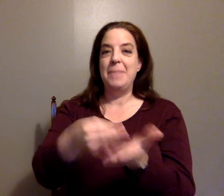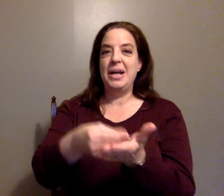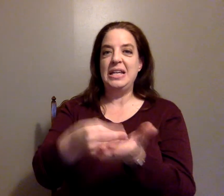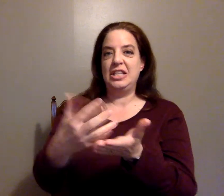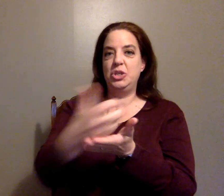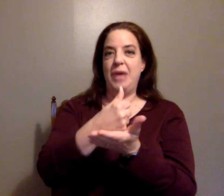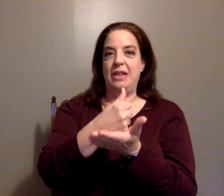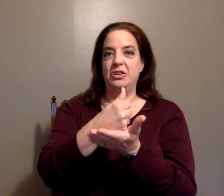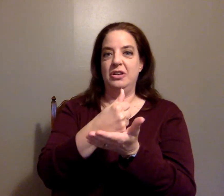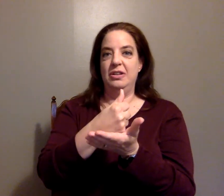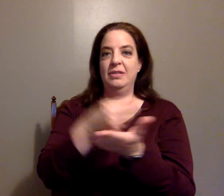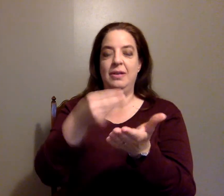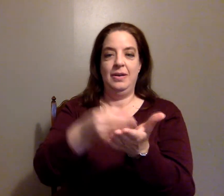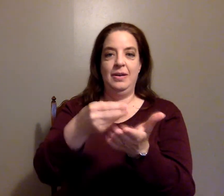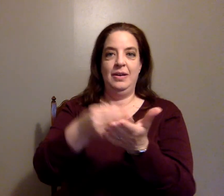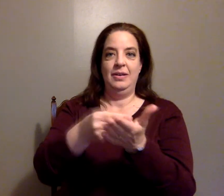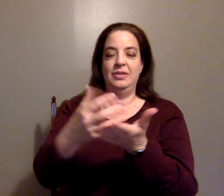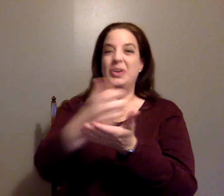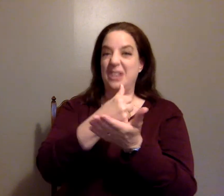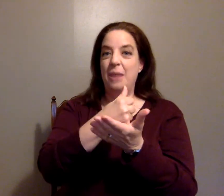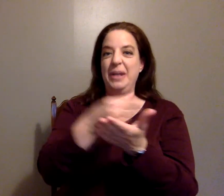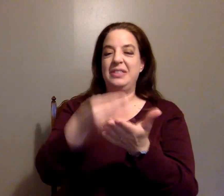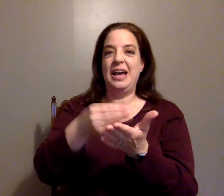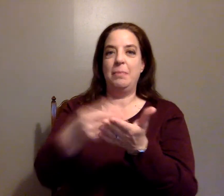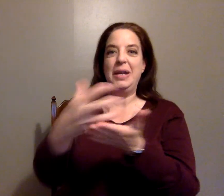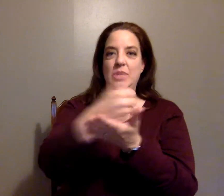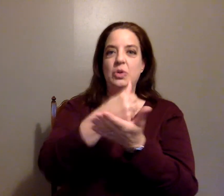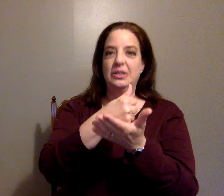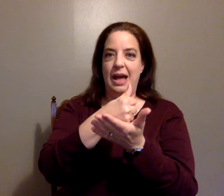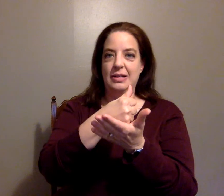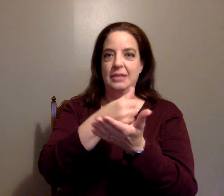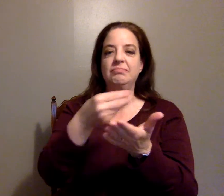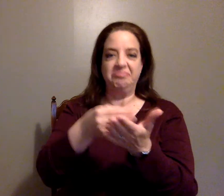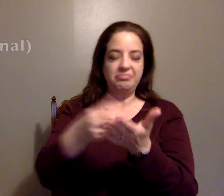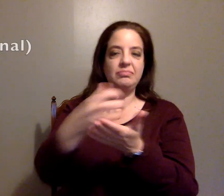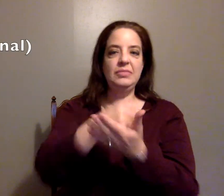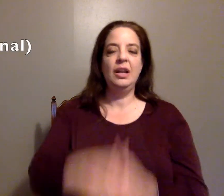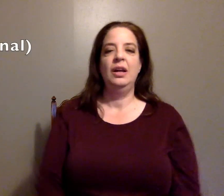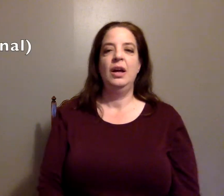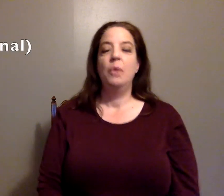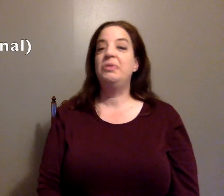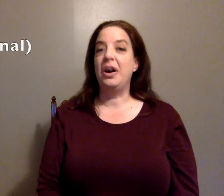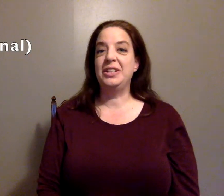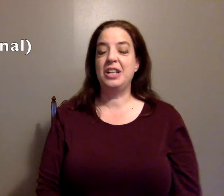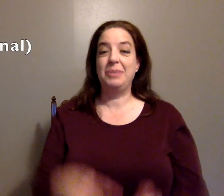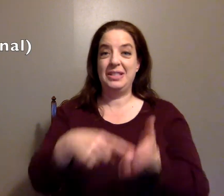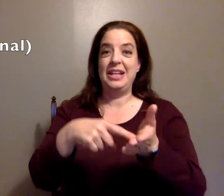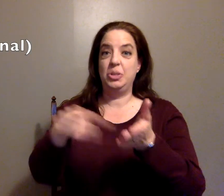money that you gather. So it's a compound sign, money you collect. We've already talked about the sign to